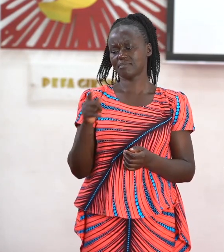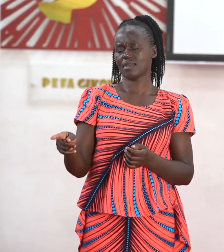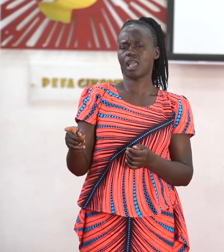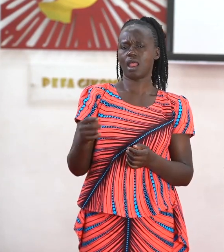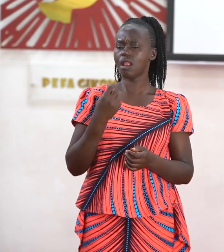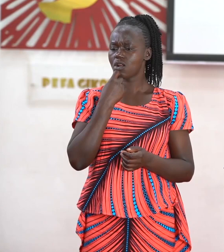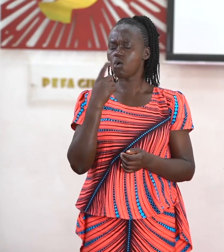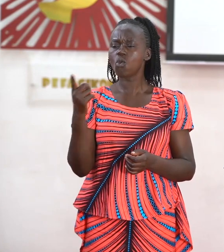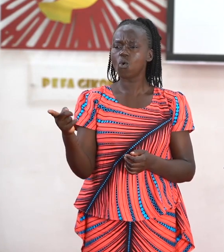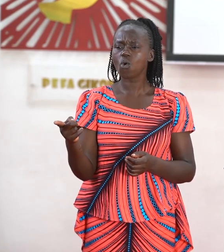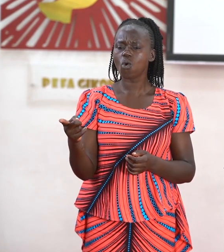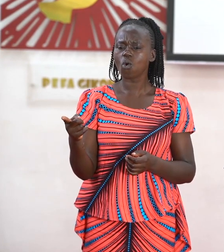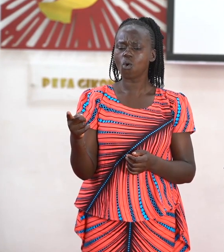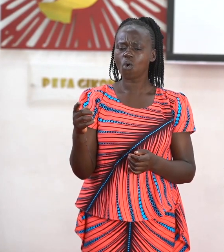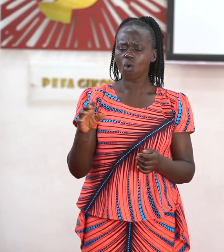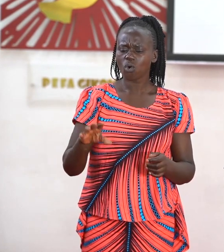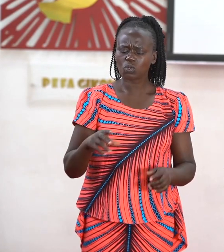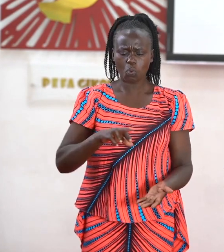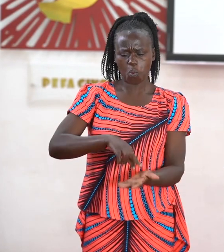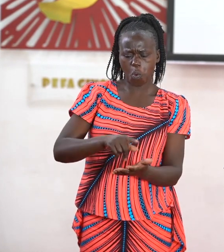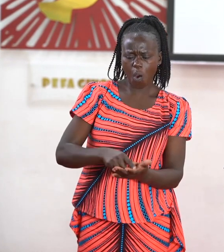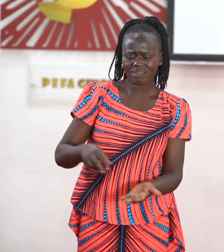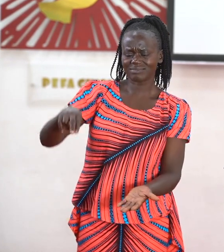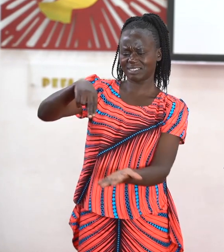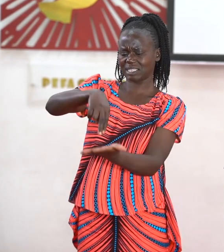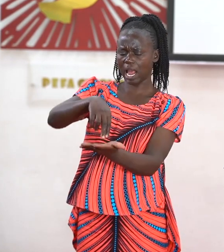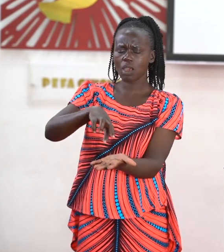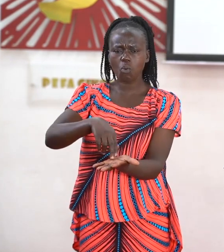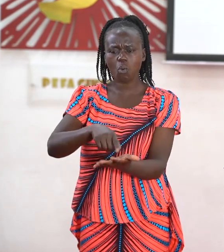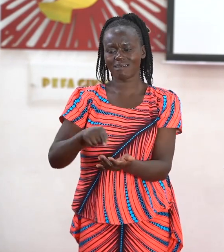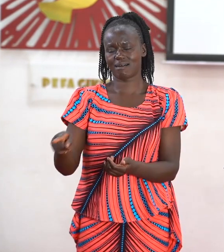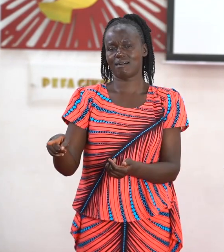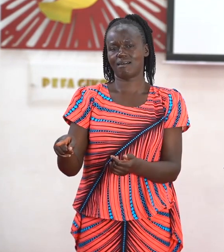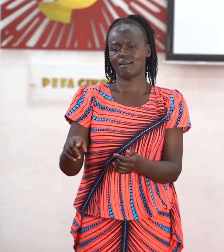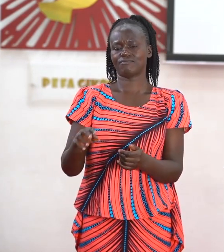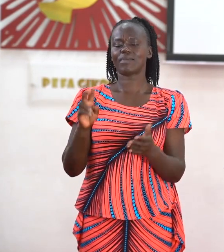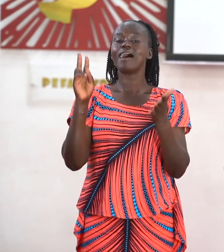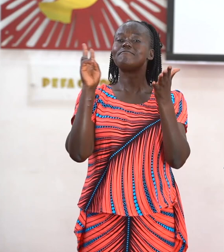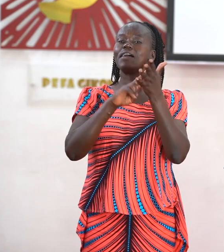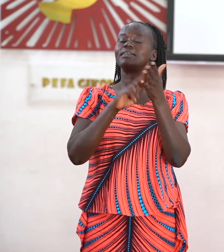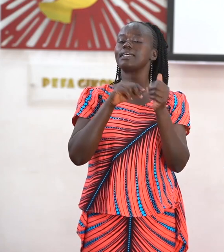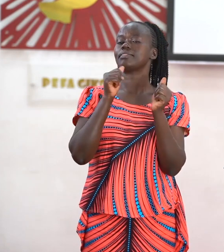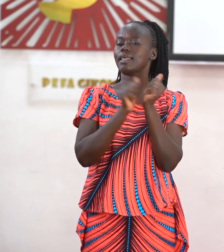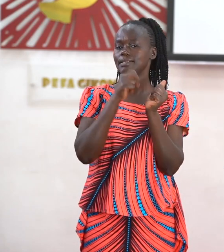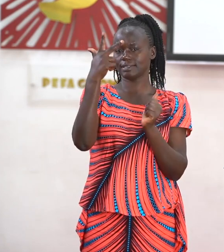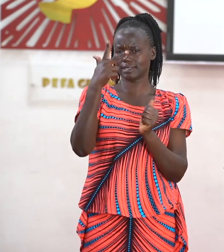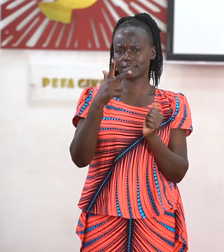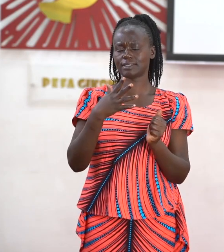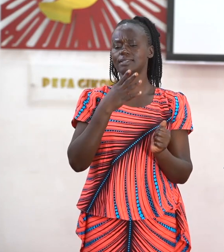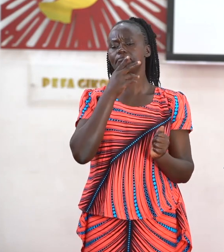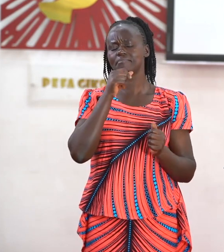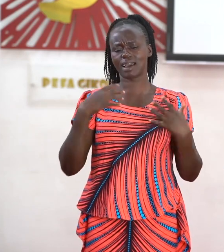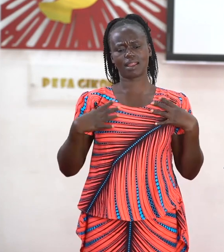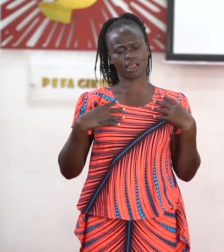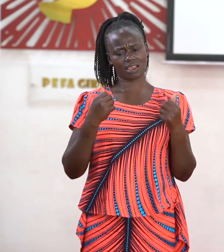pick up your mat and walk? In verse 13, the man who was healed had no idea, for